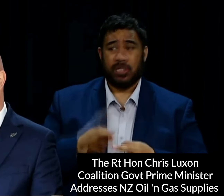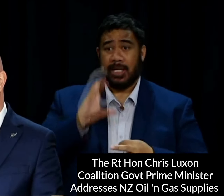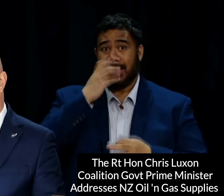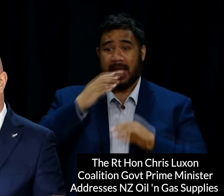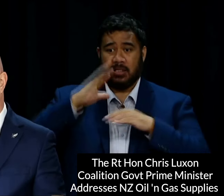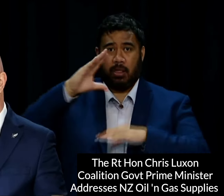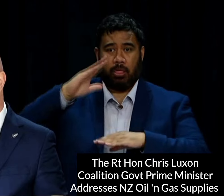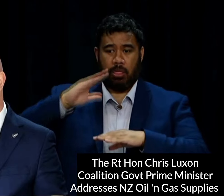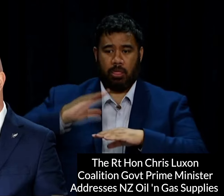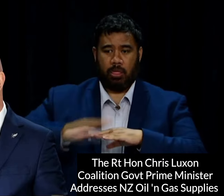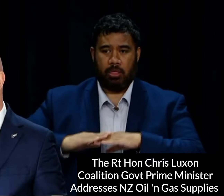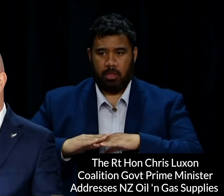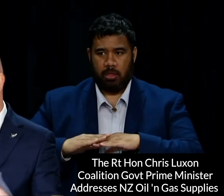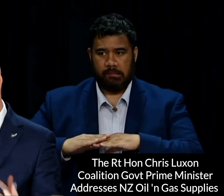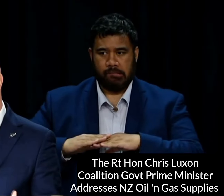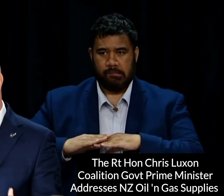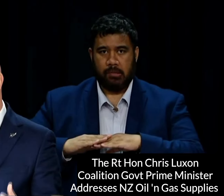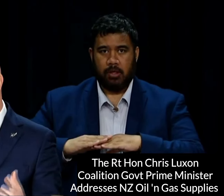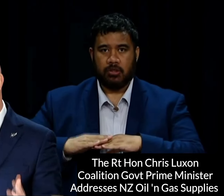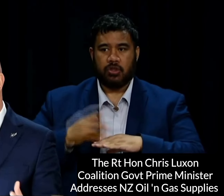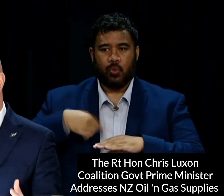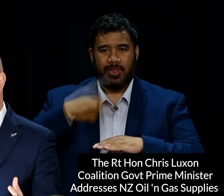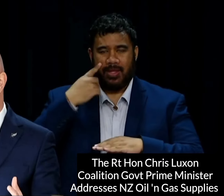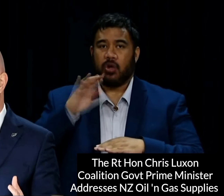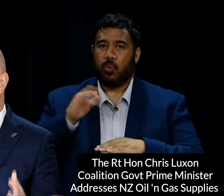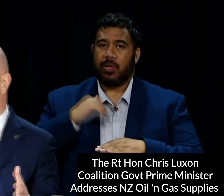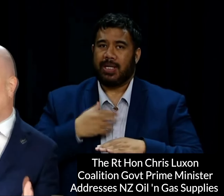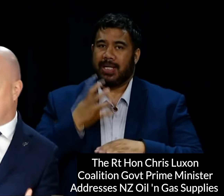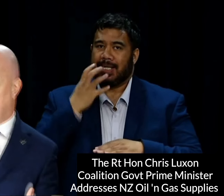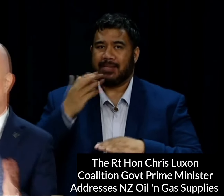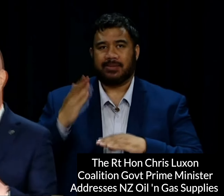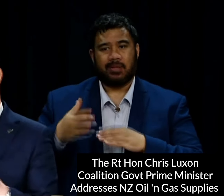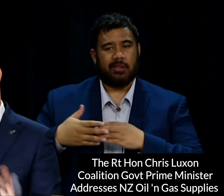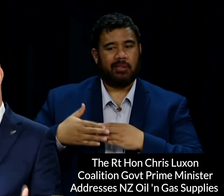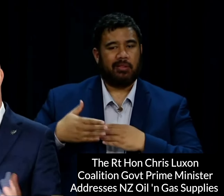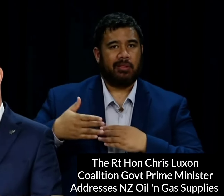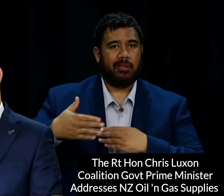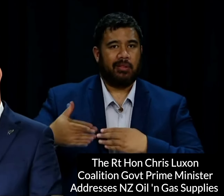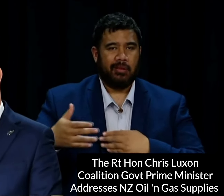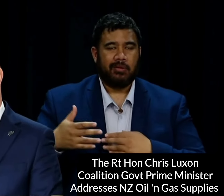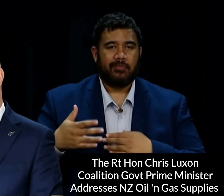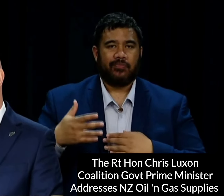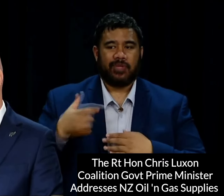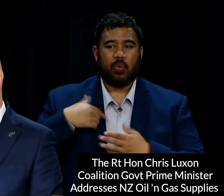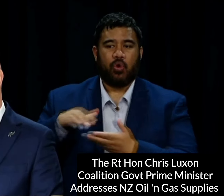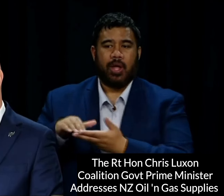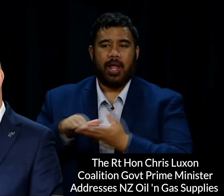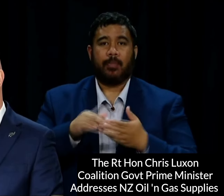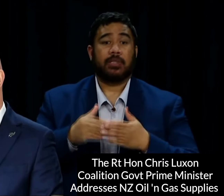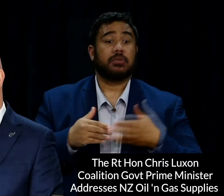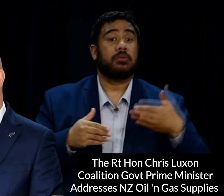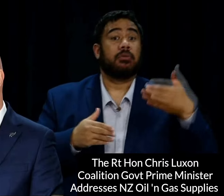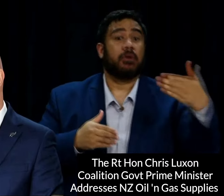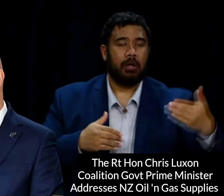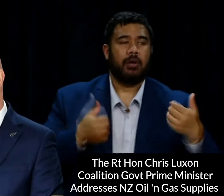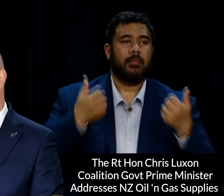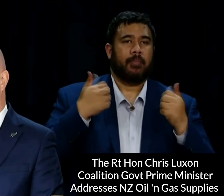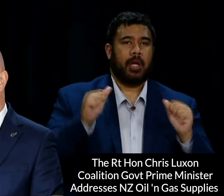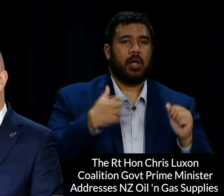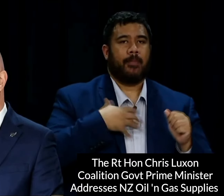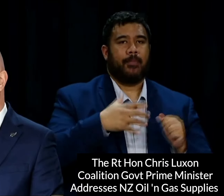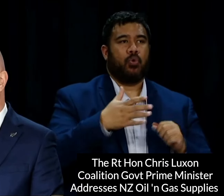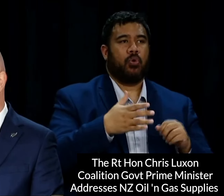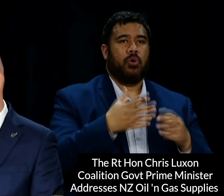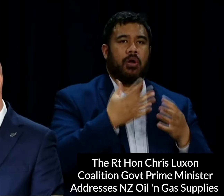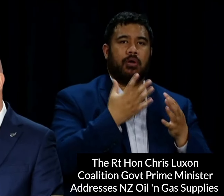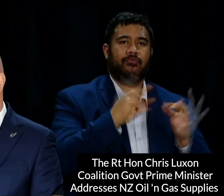down. And so we are just being practical and pragmatic to say, in order to make this transition, what we don't want to be doing is burning a lot of coal. If we can burn